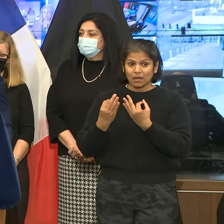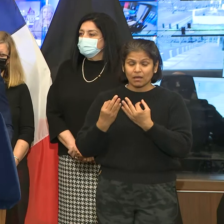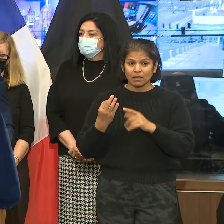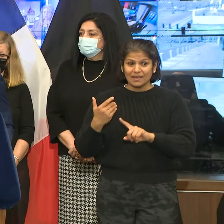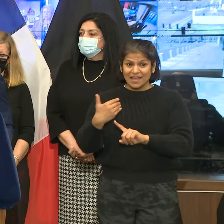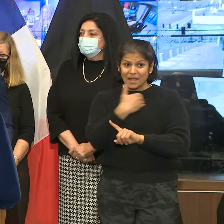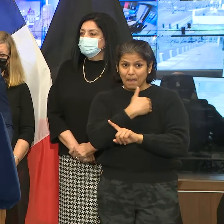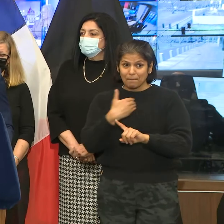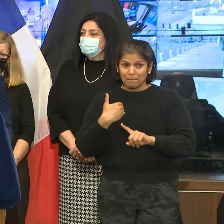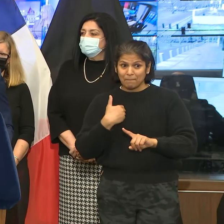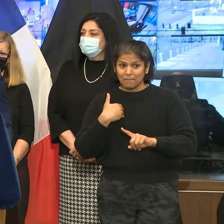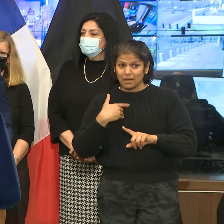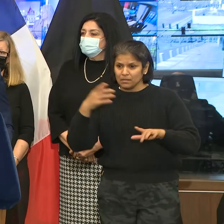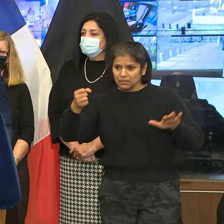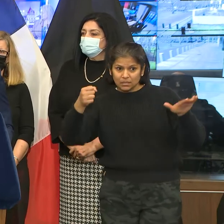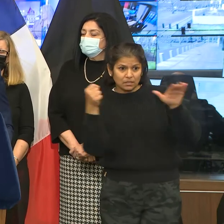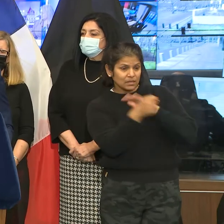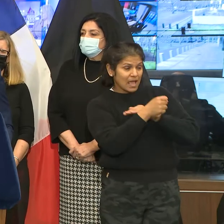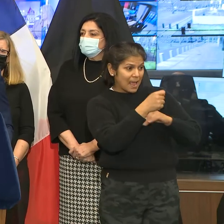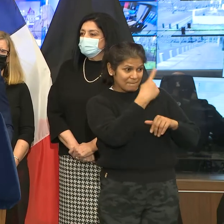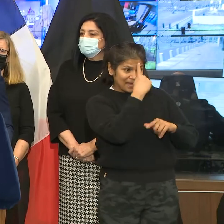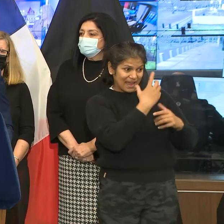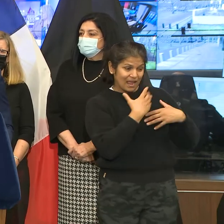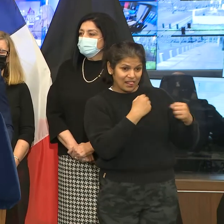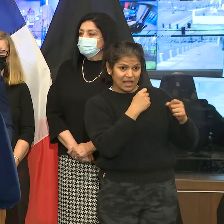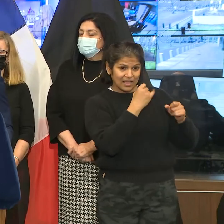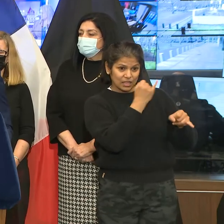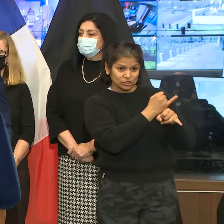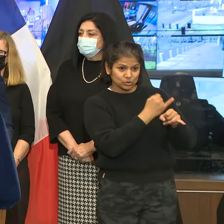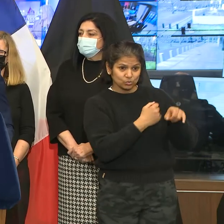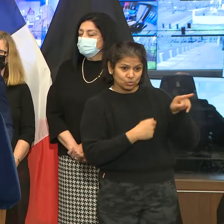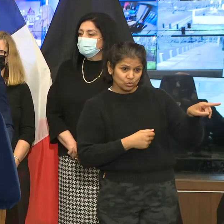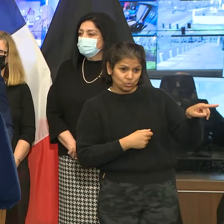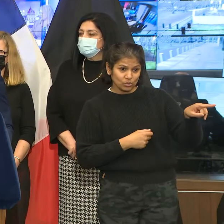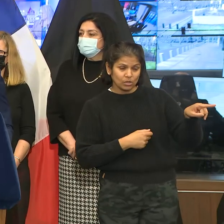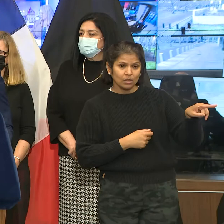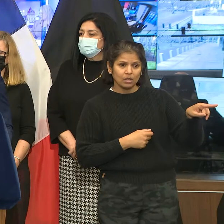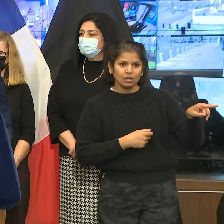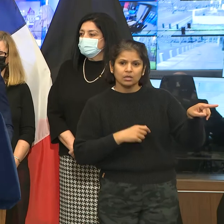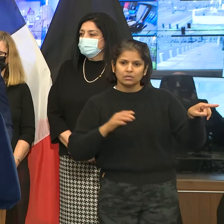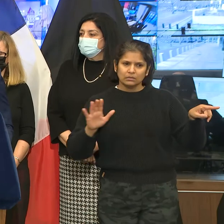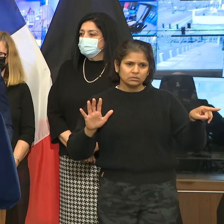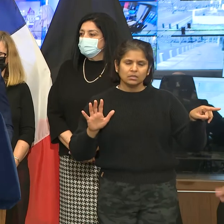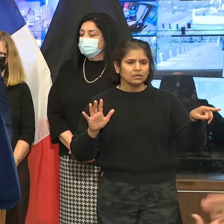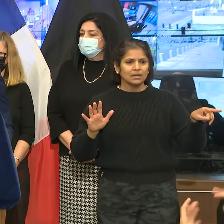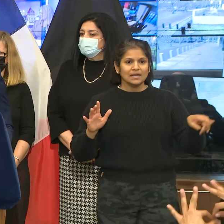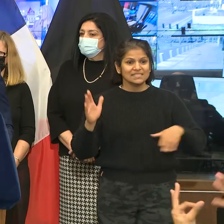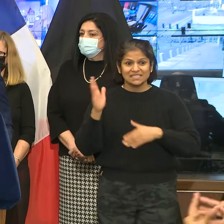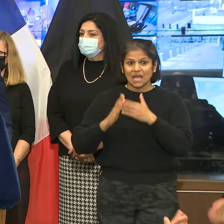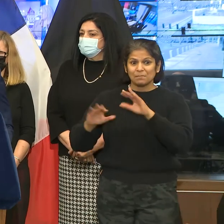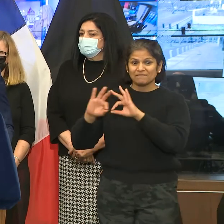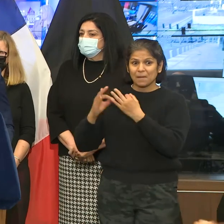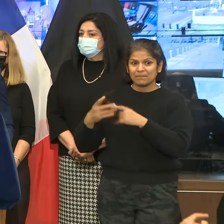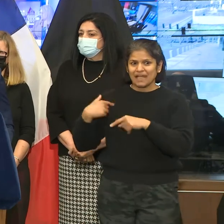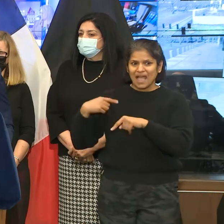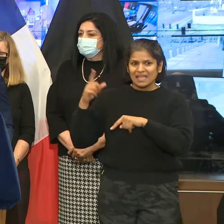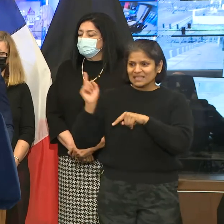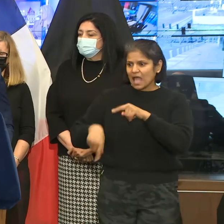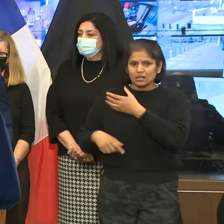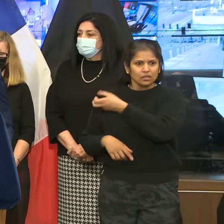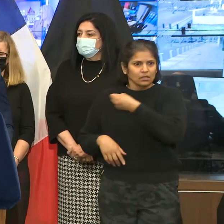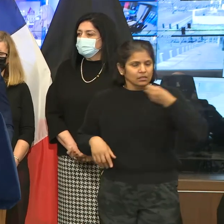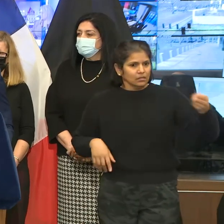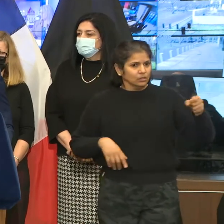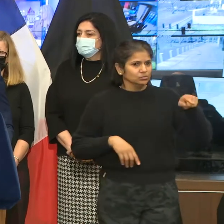examine that. The proper expanding the definition of kindred's law